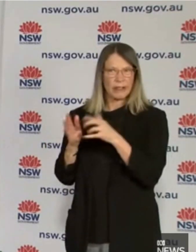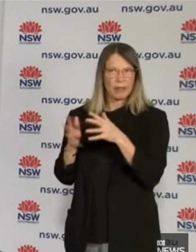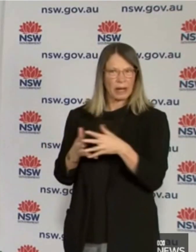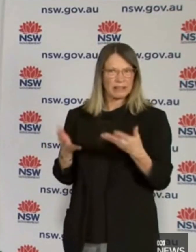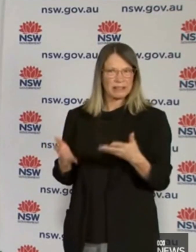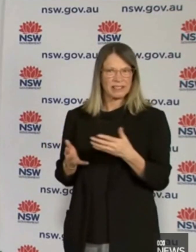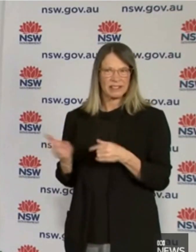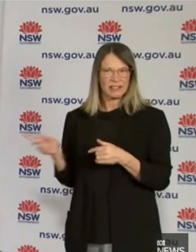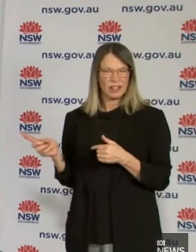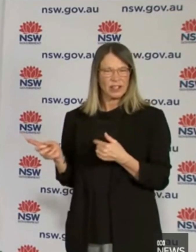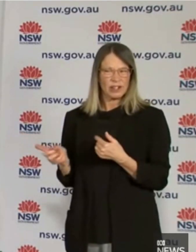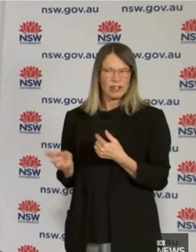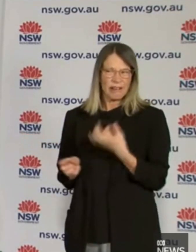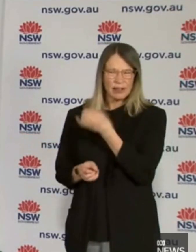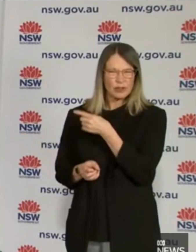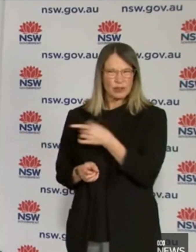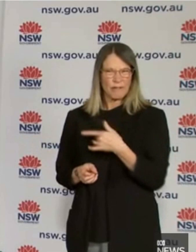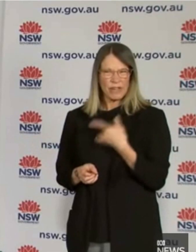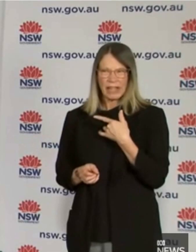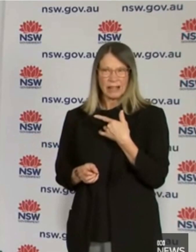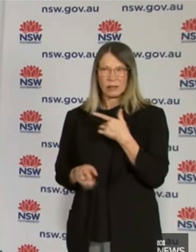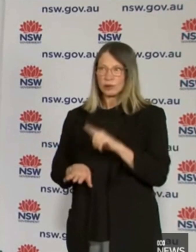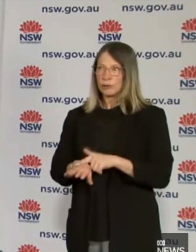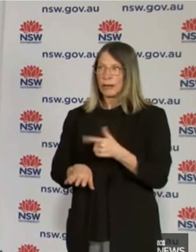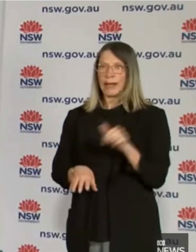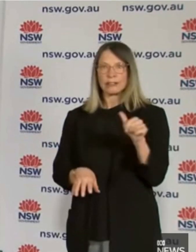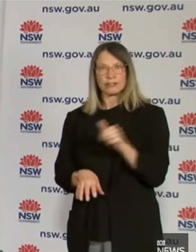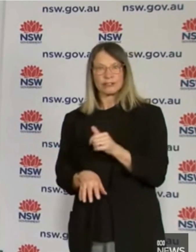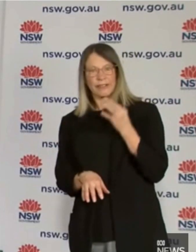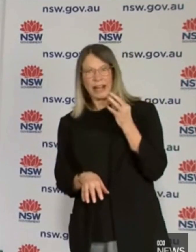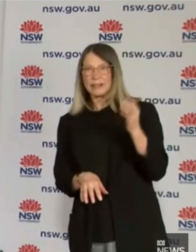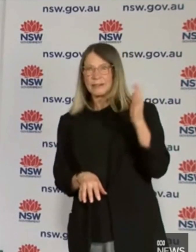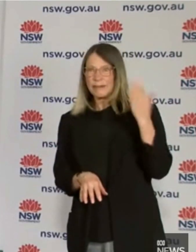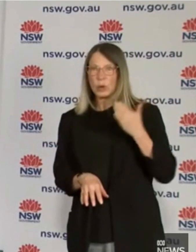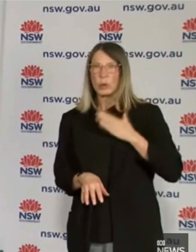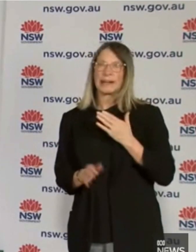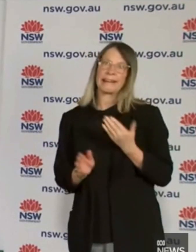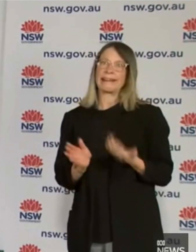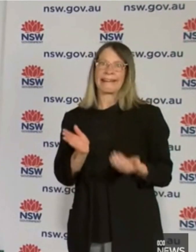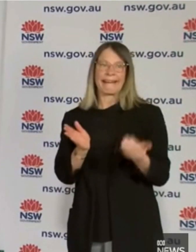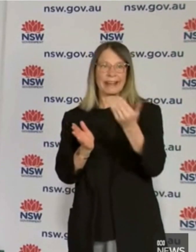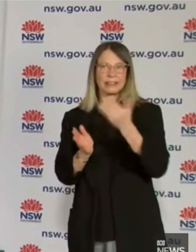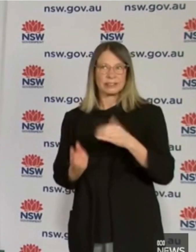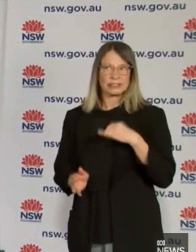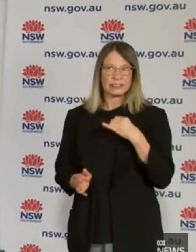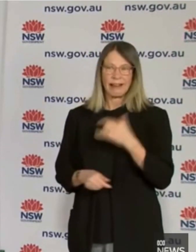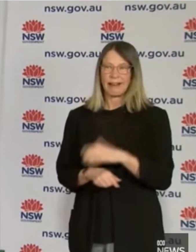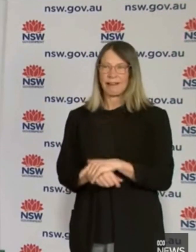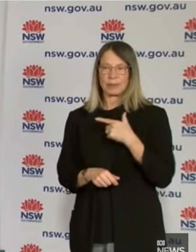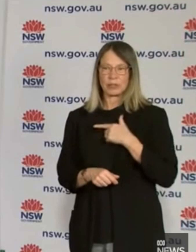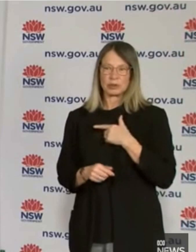left it too late to put in additional staffing on the front line, given we're about to have an ICU crisis in about 3